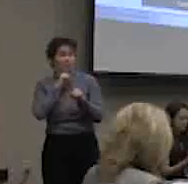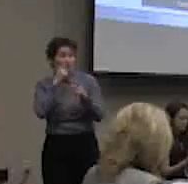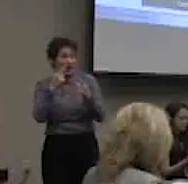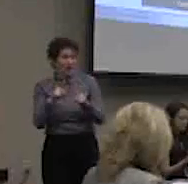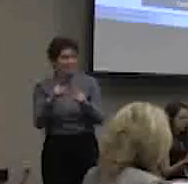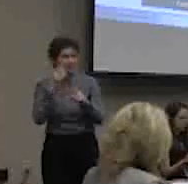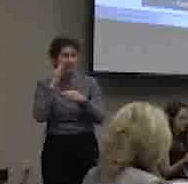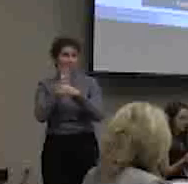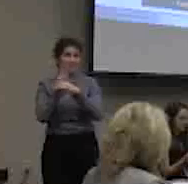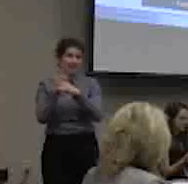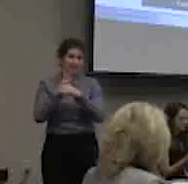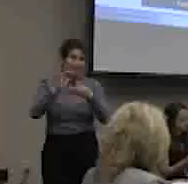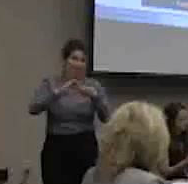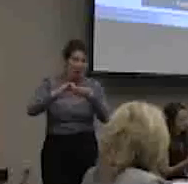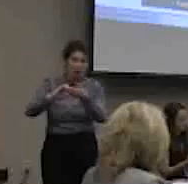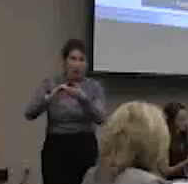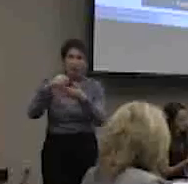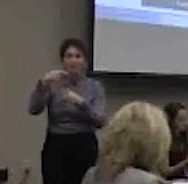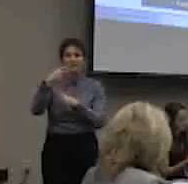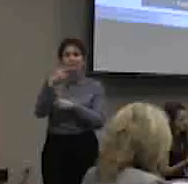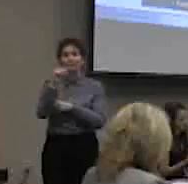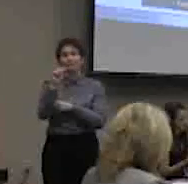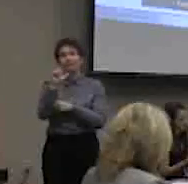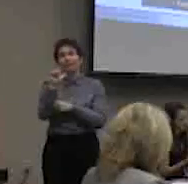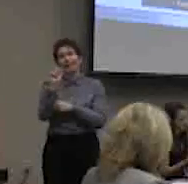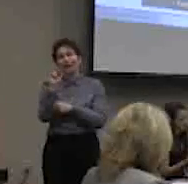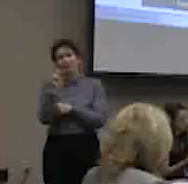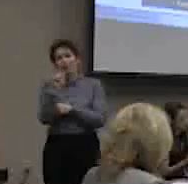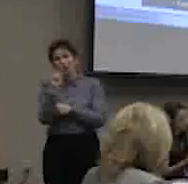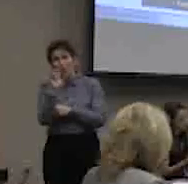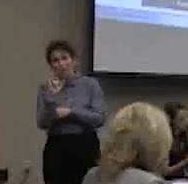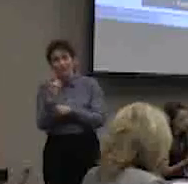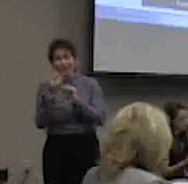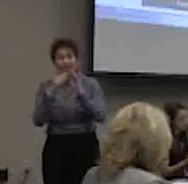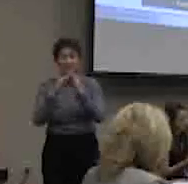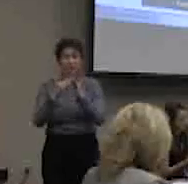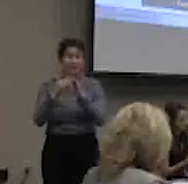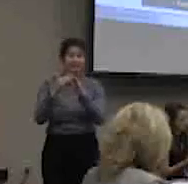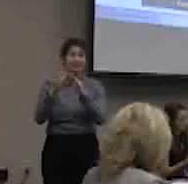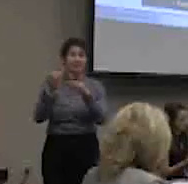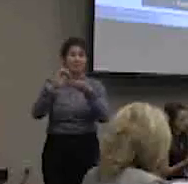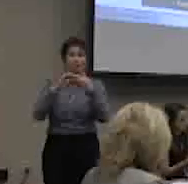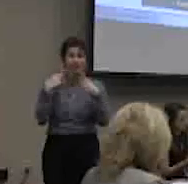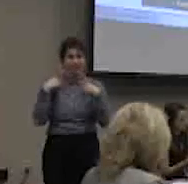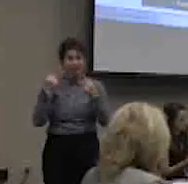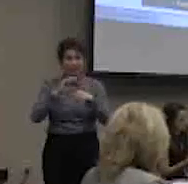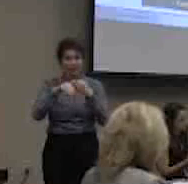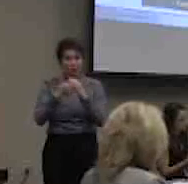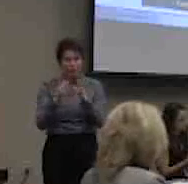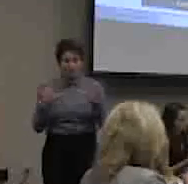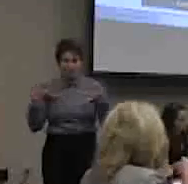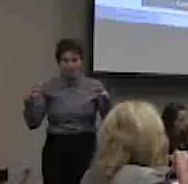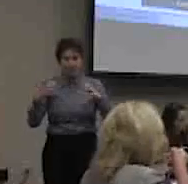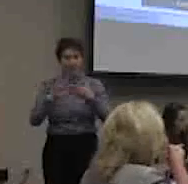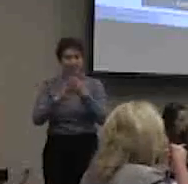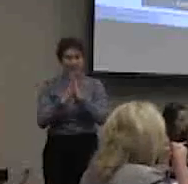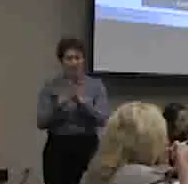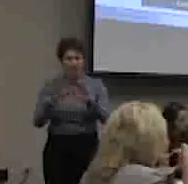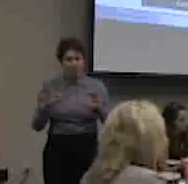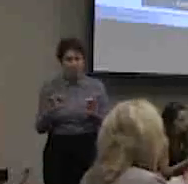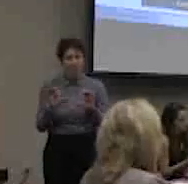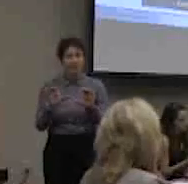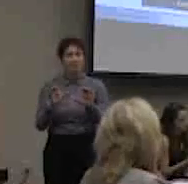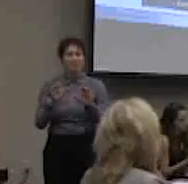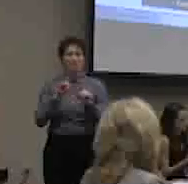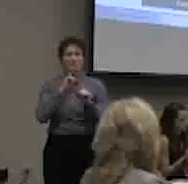partners, philanthropy, community, partners in health, let's all come together and be the group. And the most concrete description of this